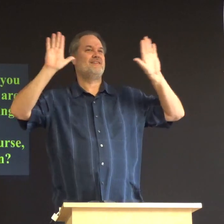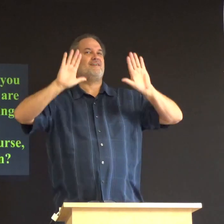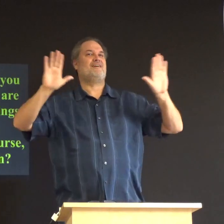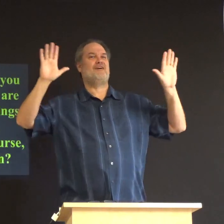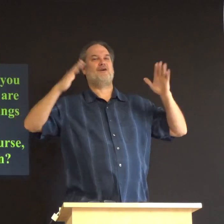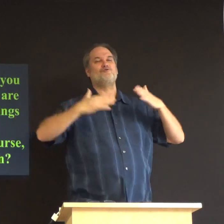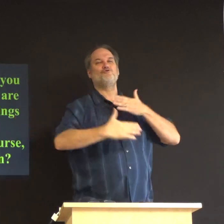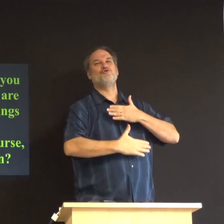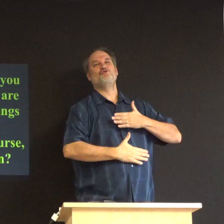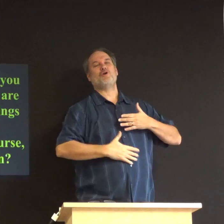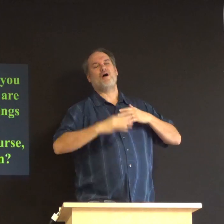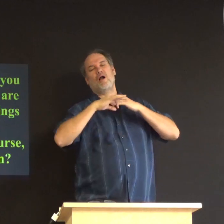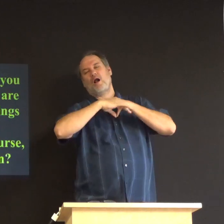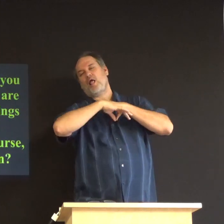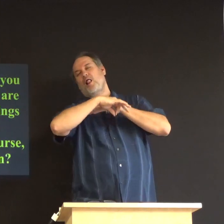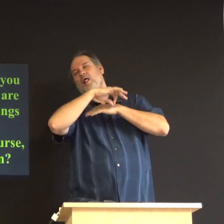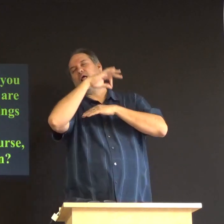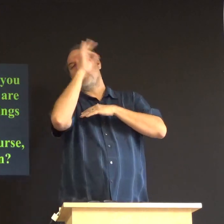beach or sleeping in.